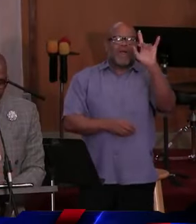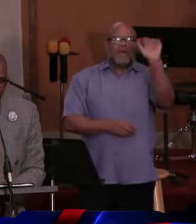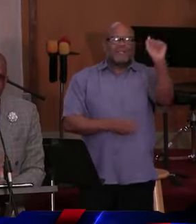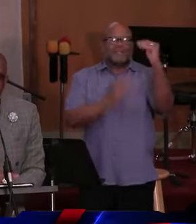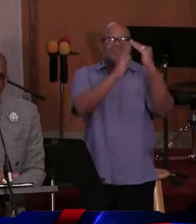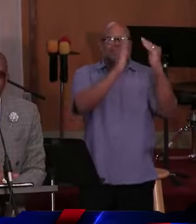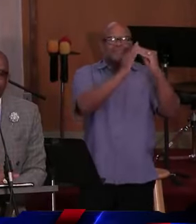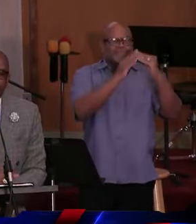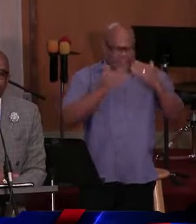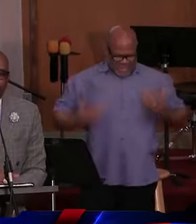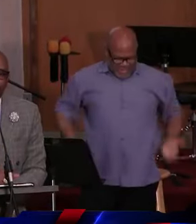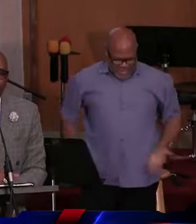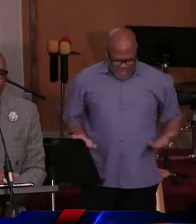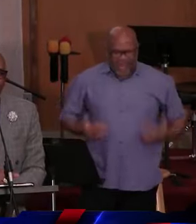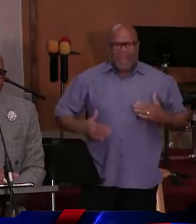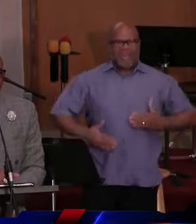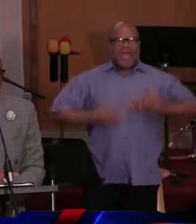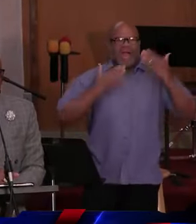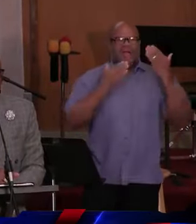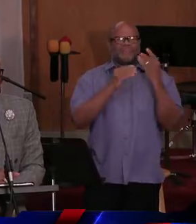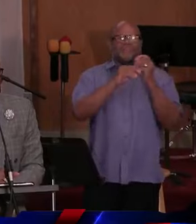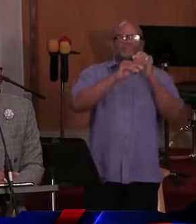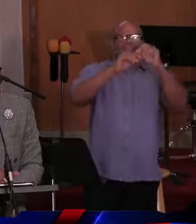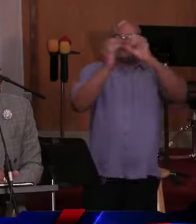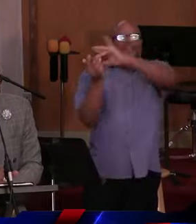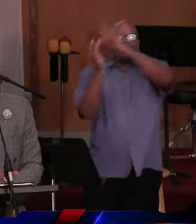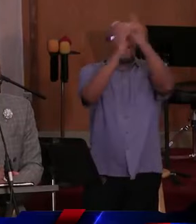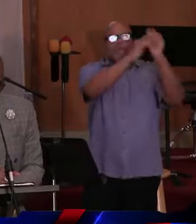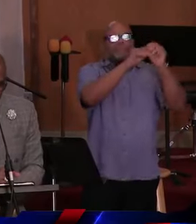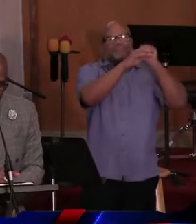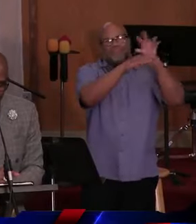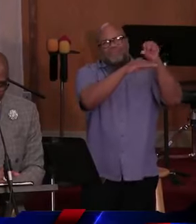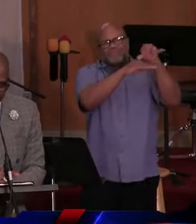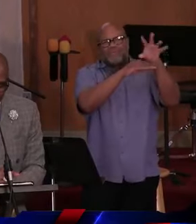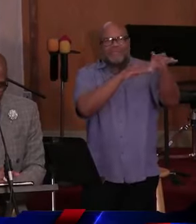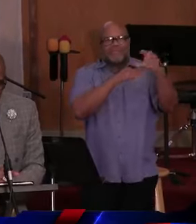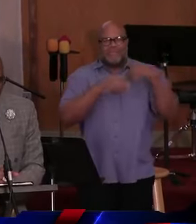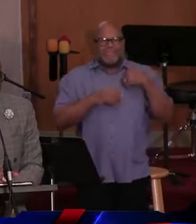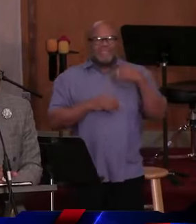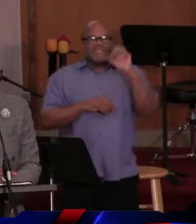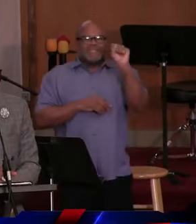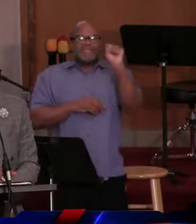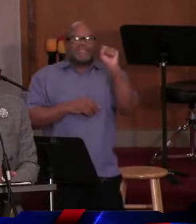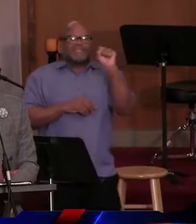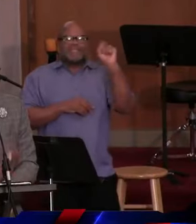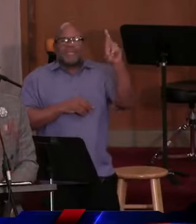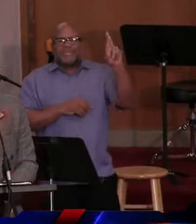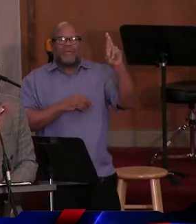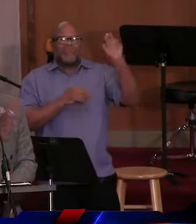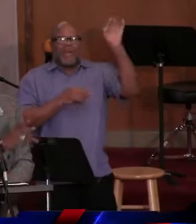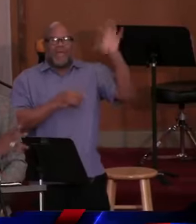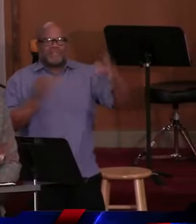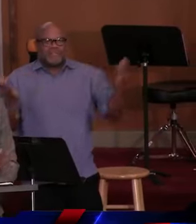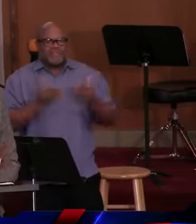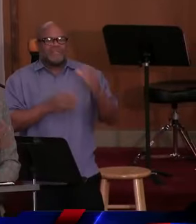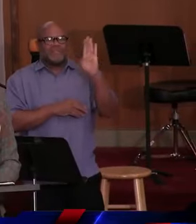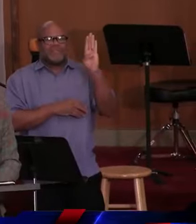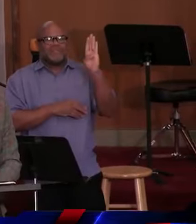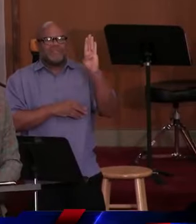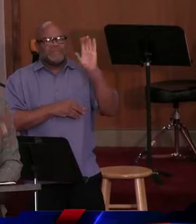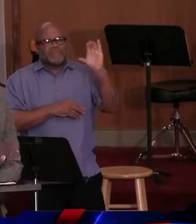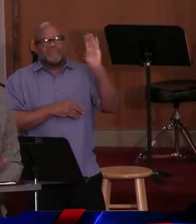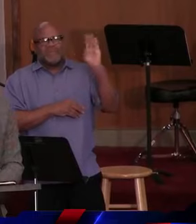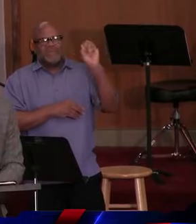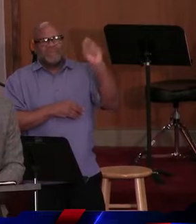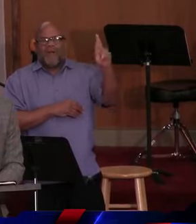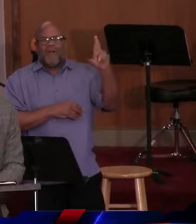stream. I'm Pastor Terrence Proctor. I have the opportunity, humbled, to serve as senior pastor here at Church by the Side of the Road. So we want to welcome